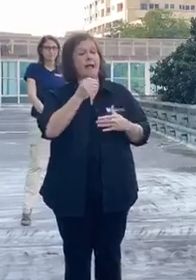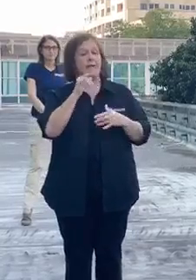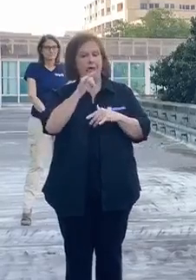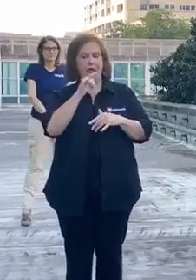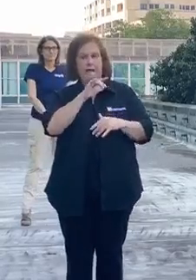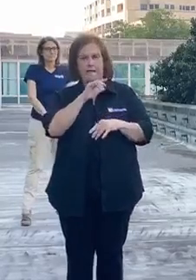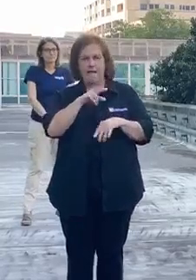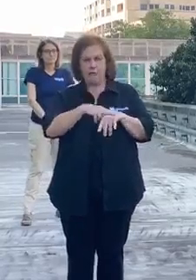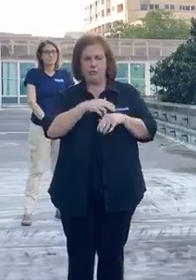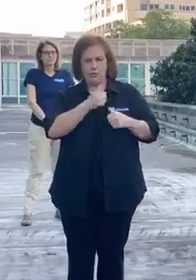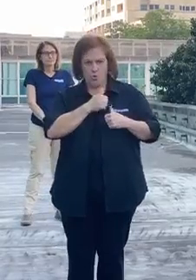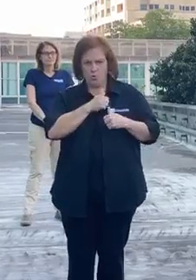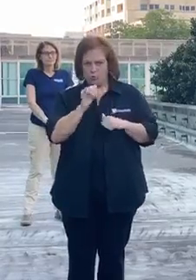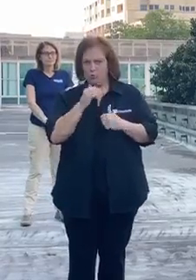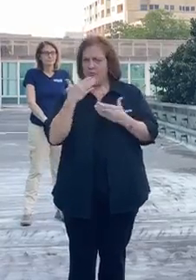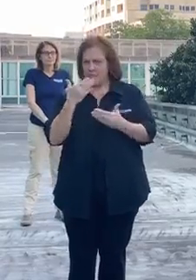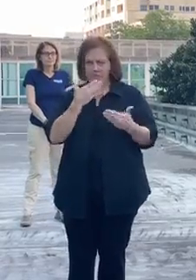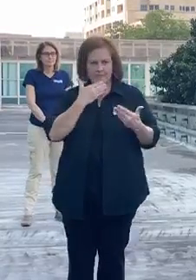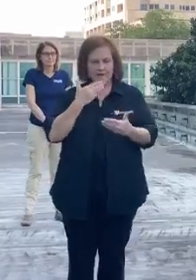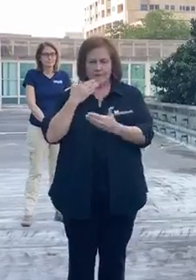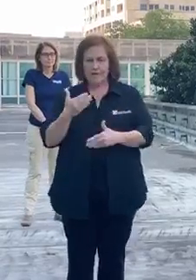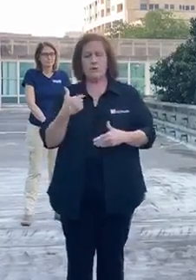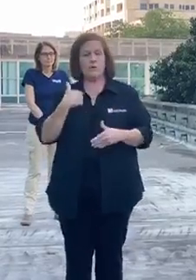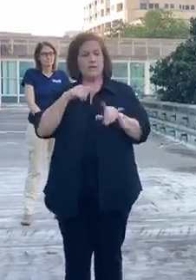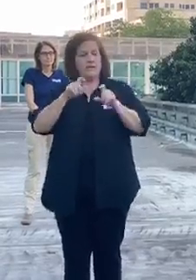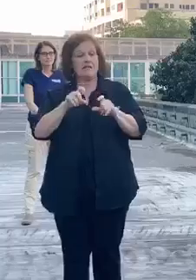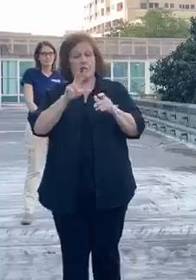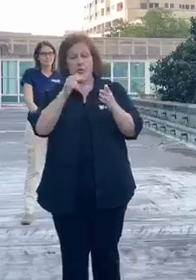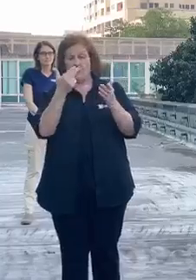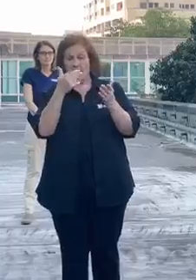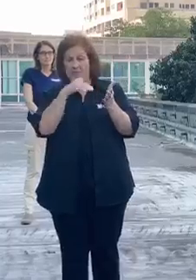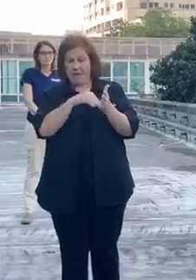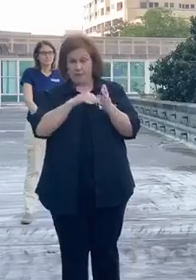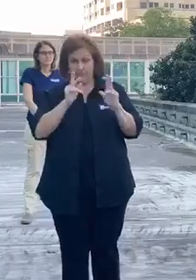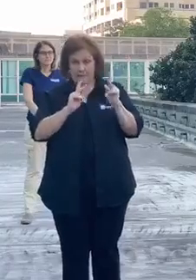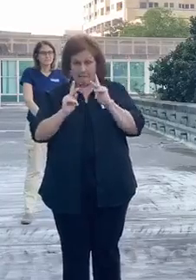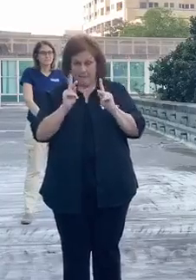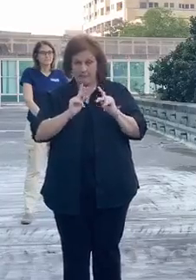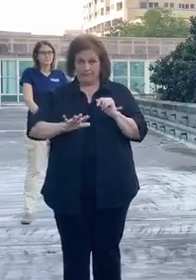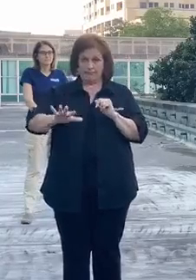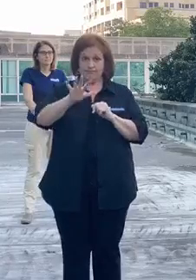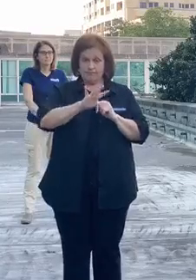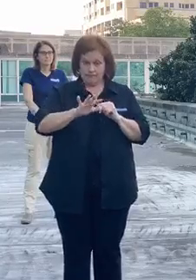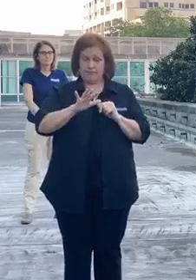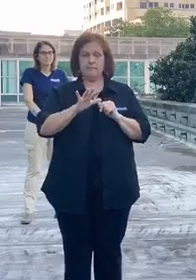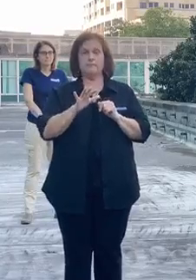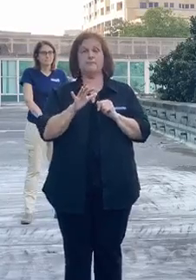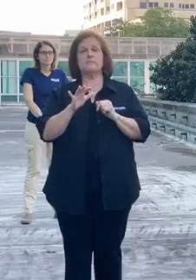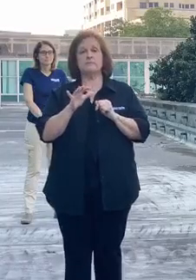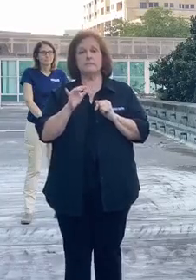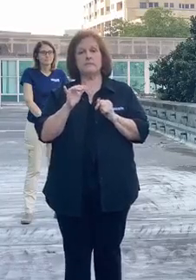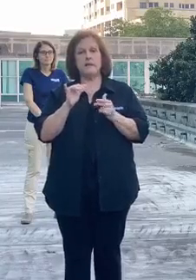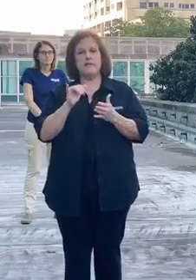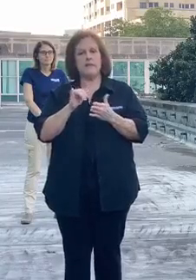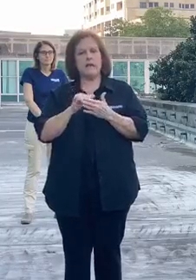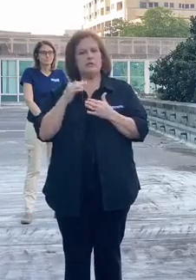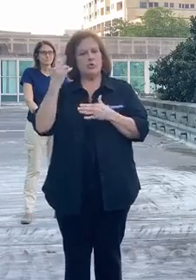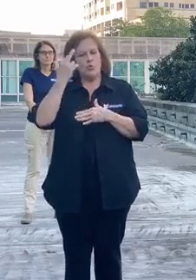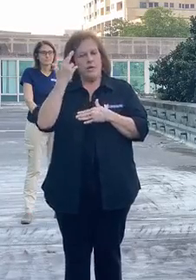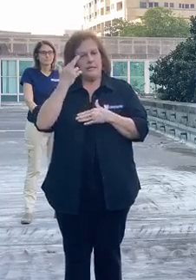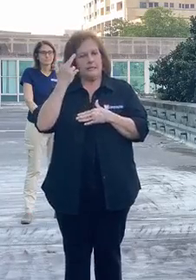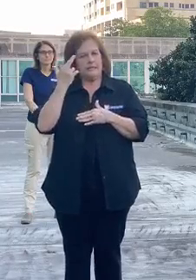Guard. Through the program, we've tested about 13,000 people in the region, which greatly contributed to the fact that we